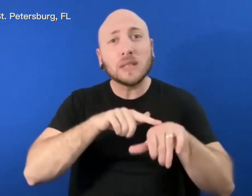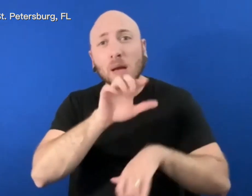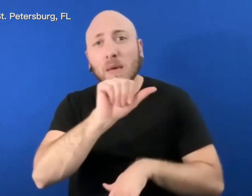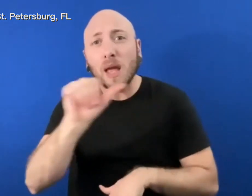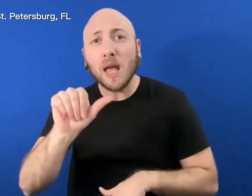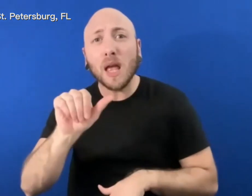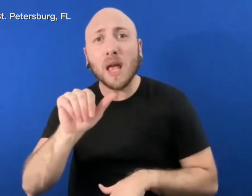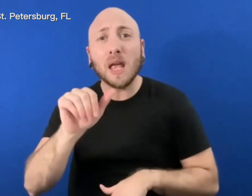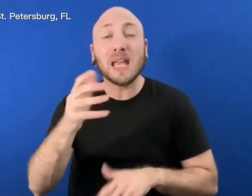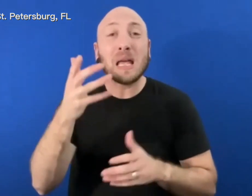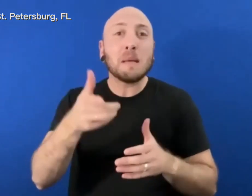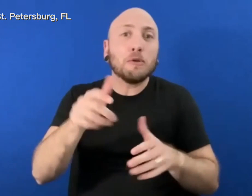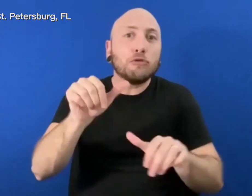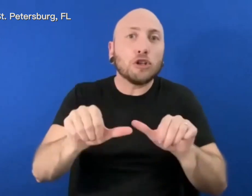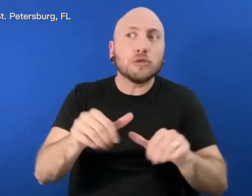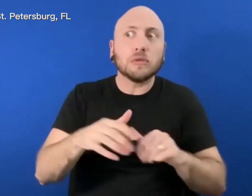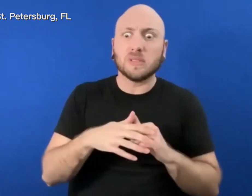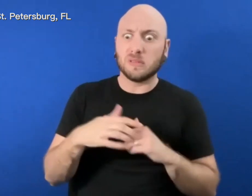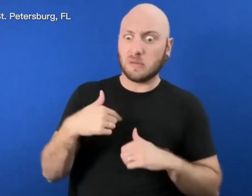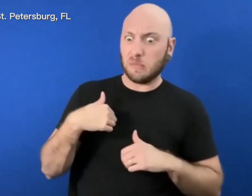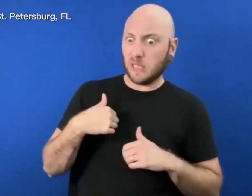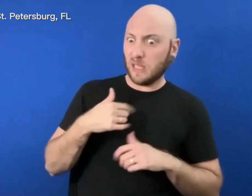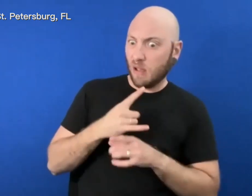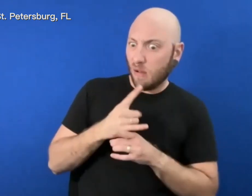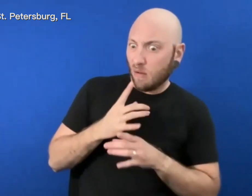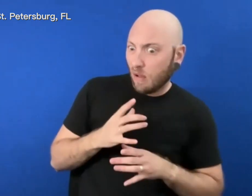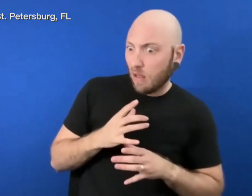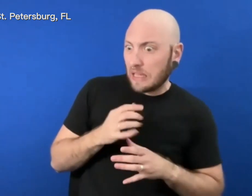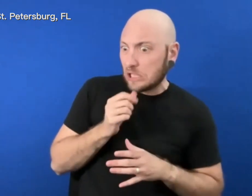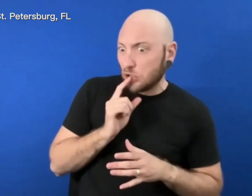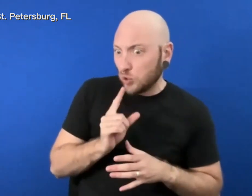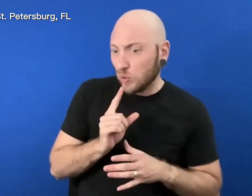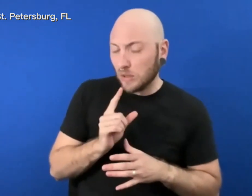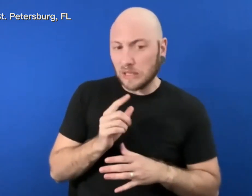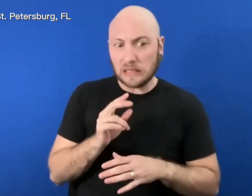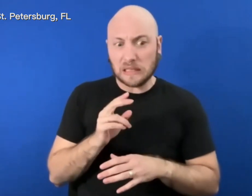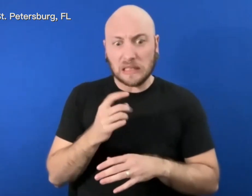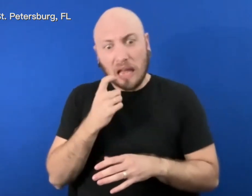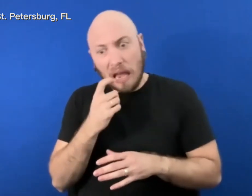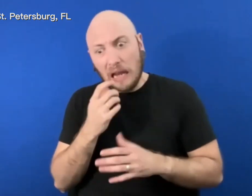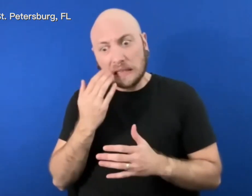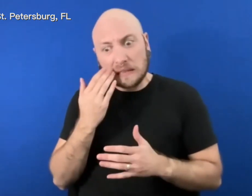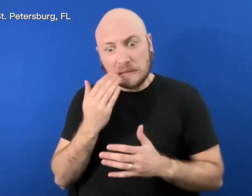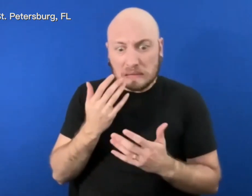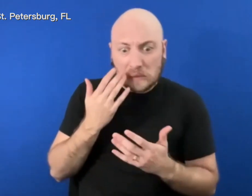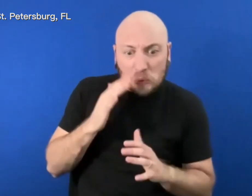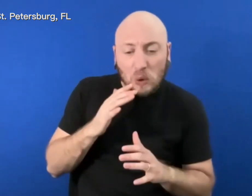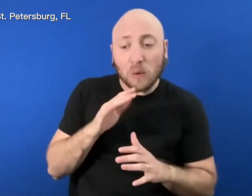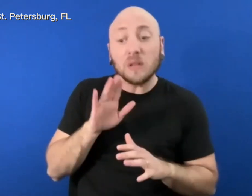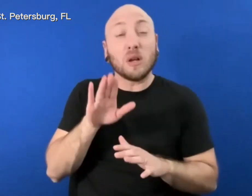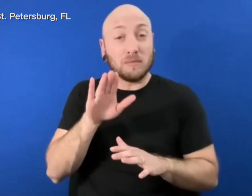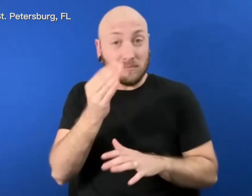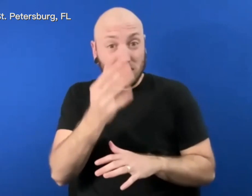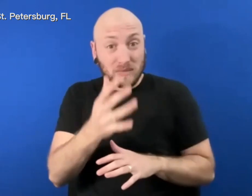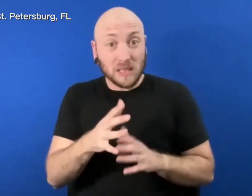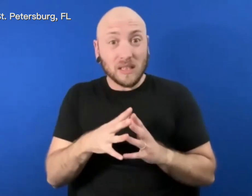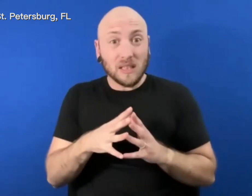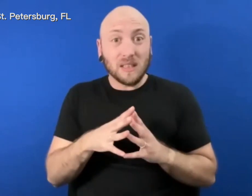an alcoholic or if you have substance abuse problem, if you don't think that it's gotten too bad yet, if you feel